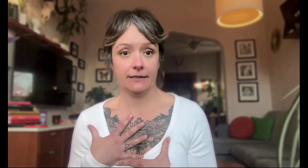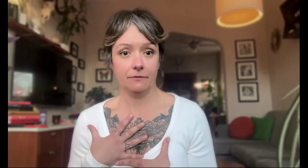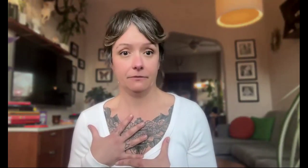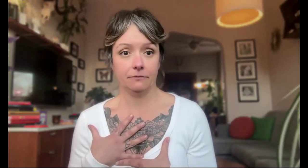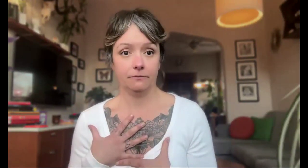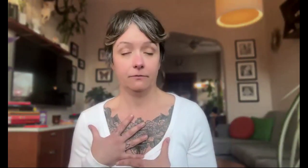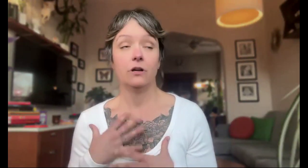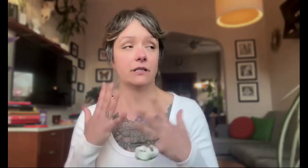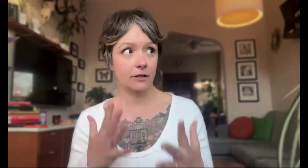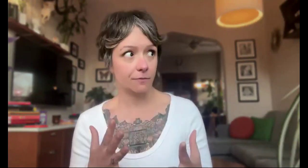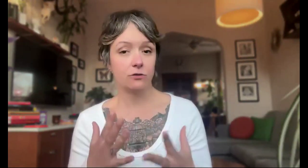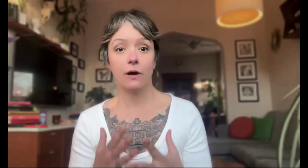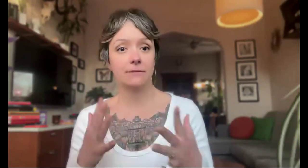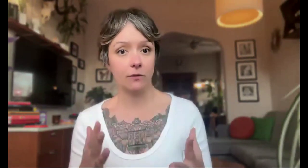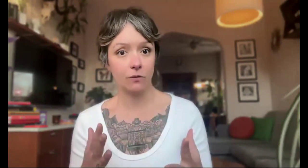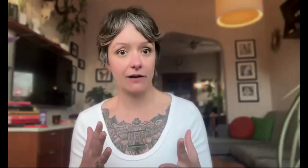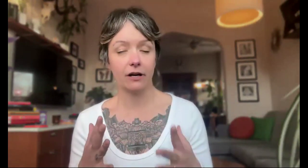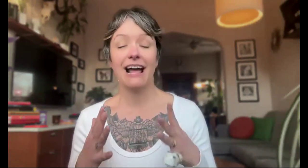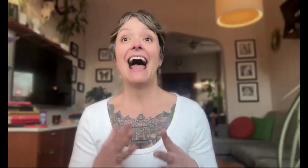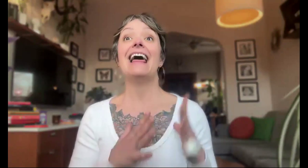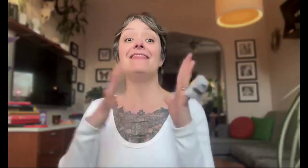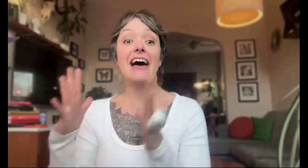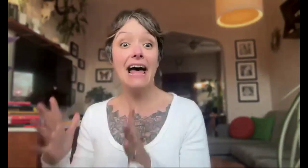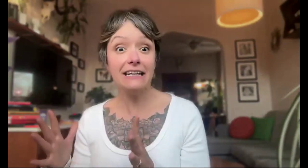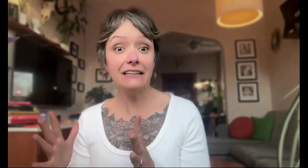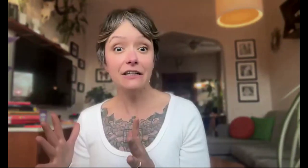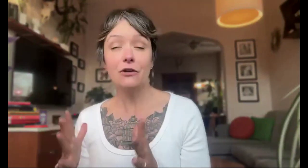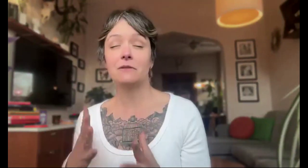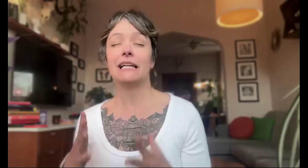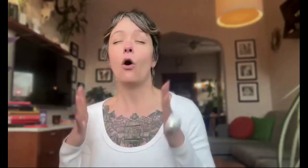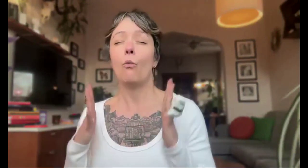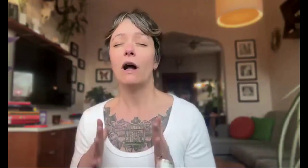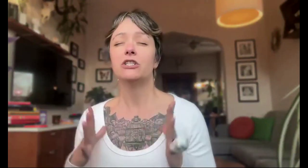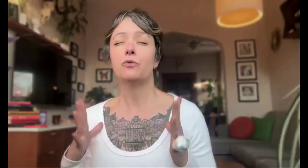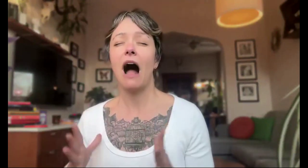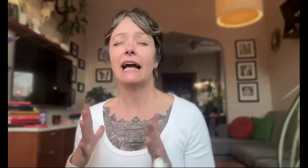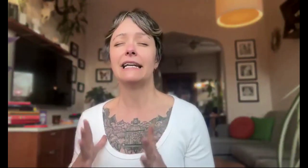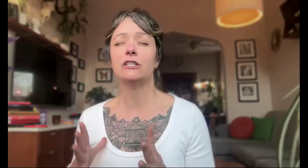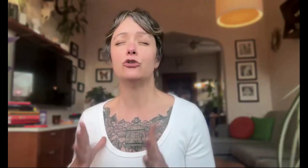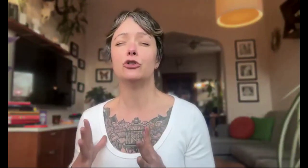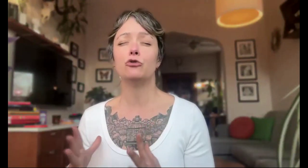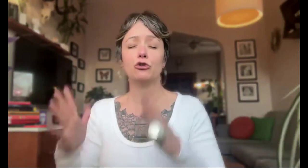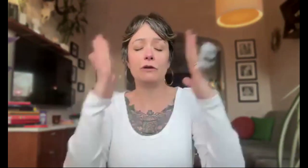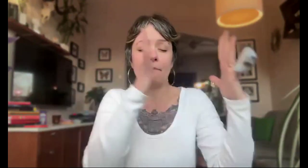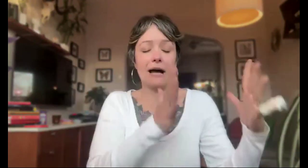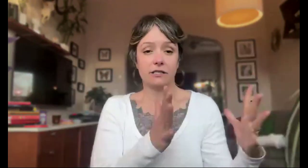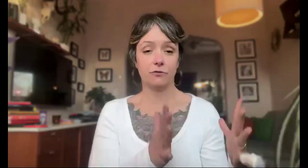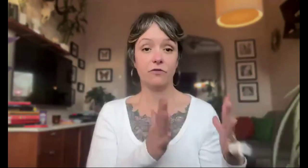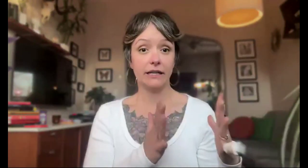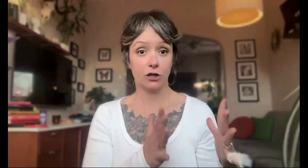down. Somebody took my toy, somebody did whatever. And then you have to be like, what do I need to do to get back to feeling